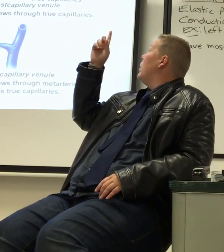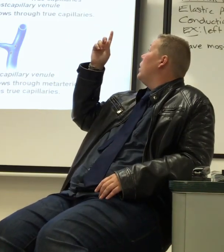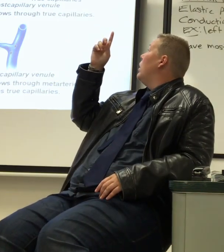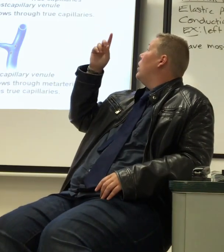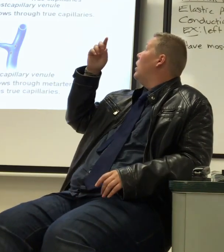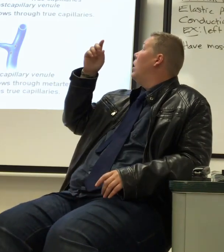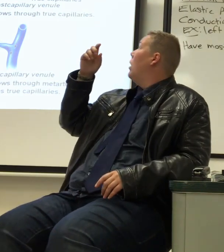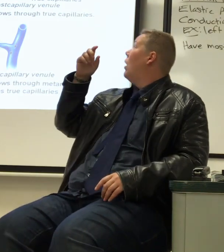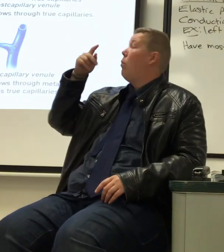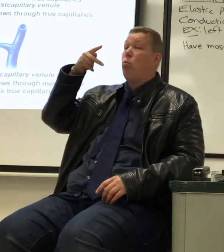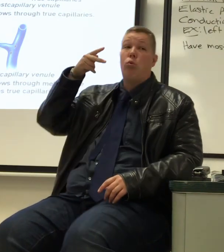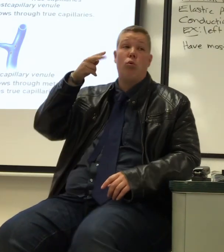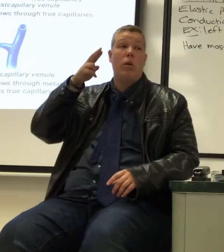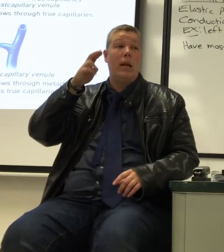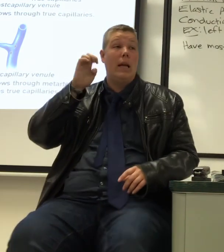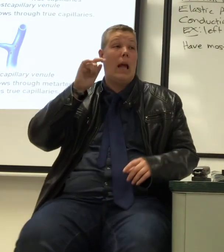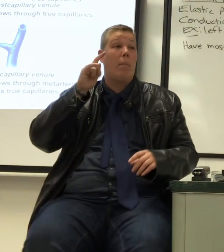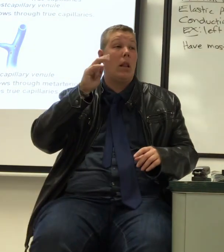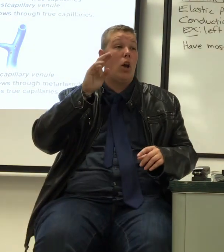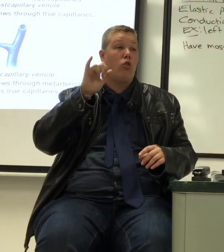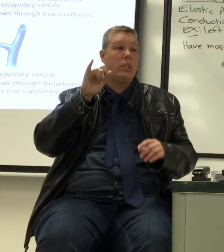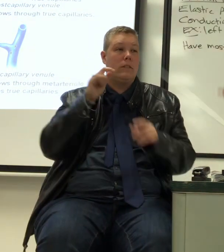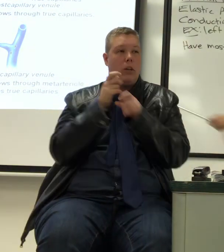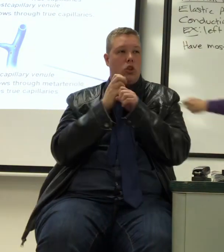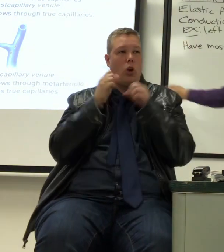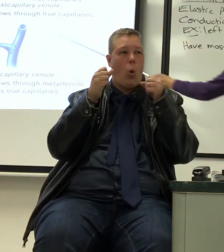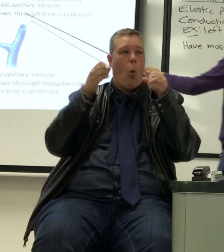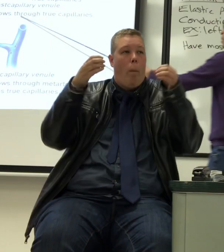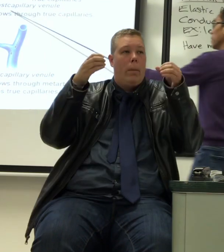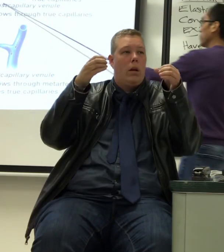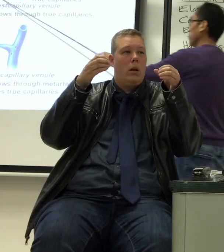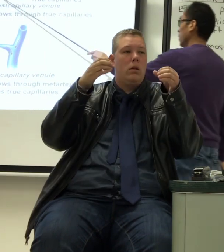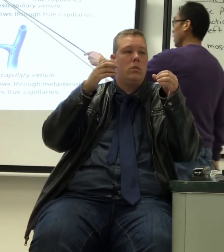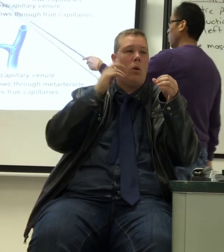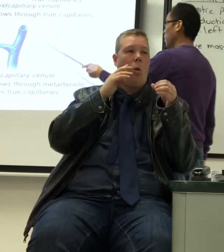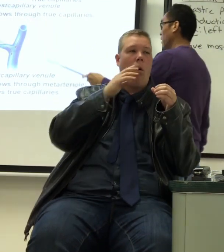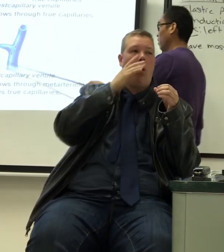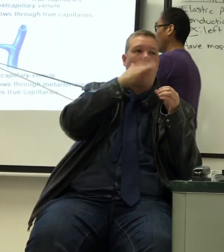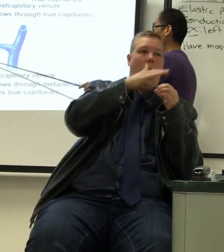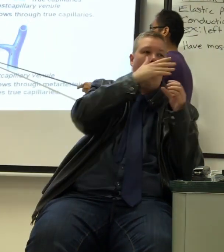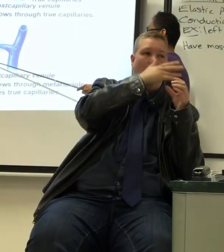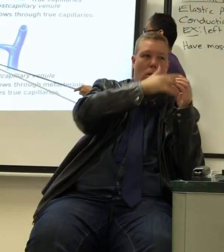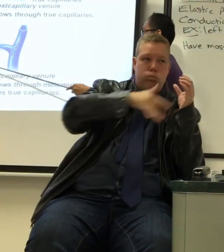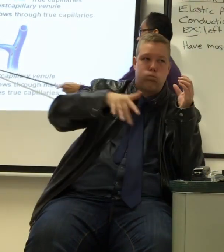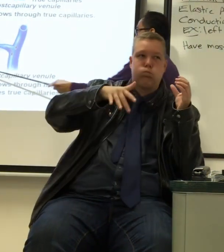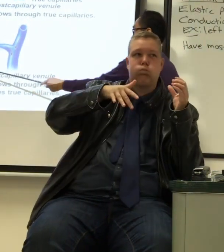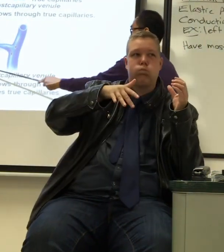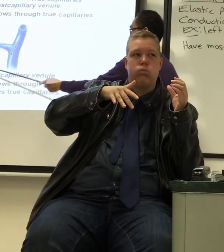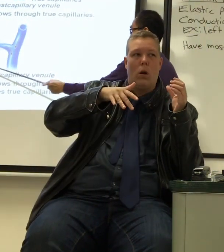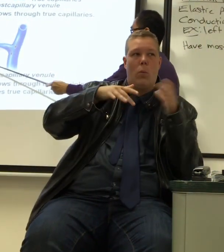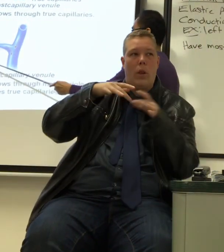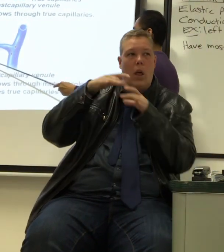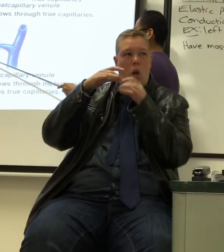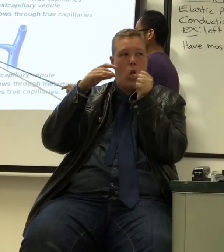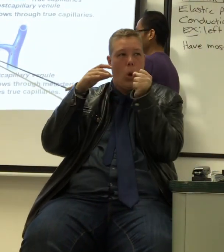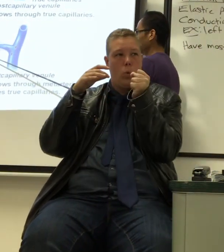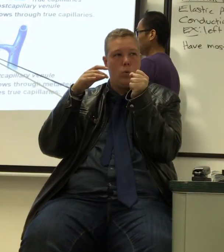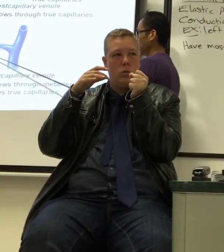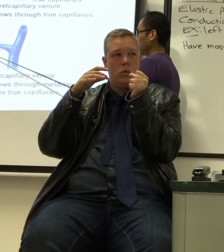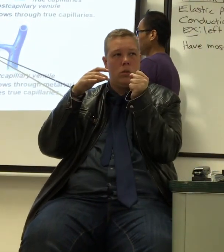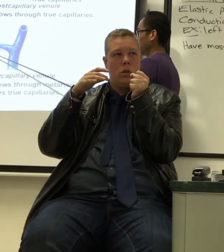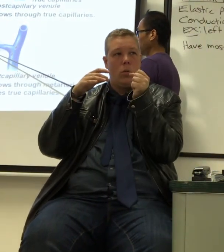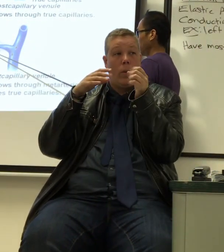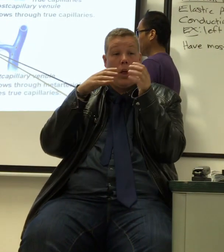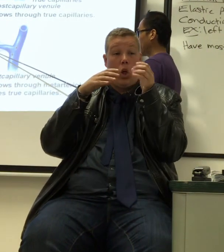open, so blood can perfuse this capillary bed. And when they close, you force it through this